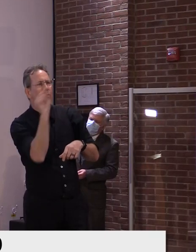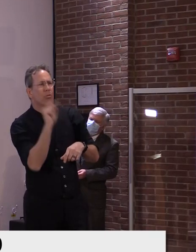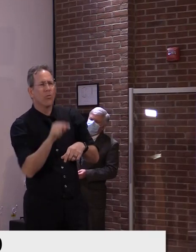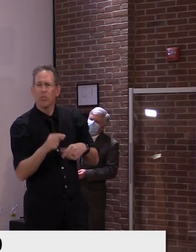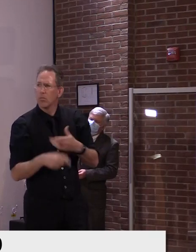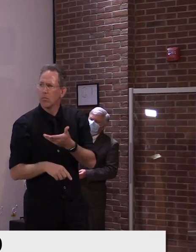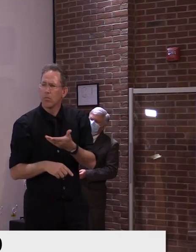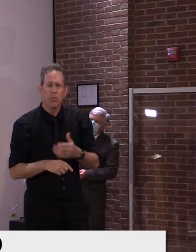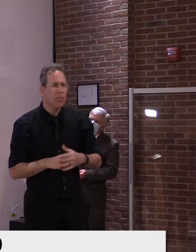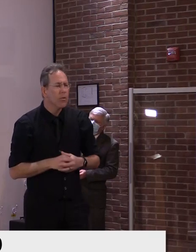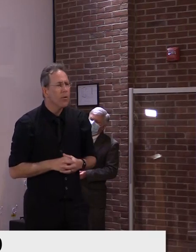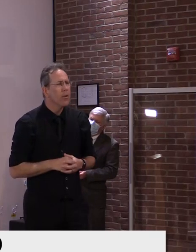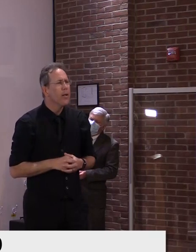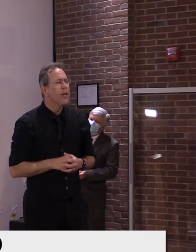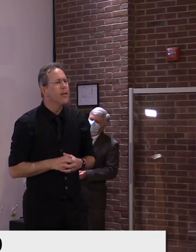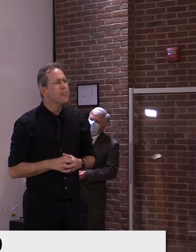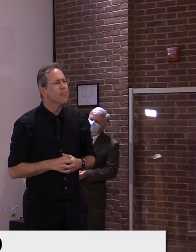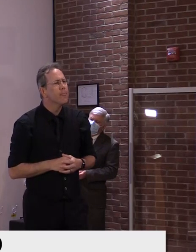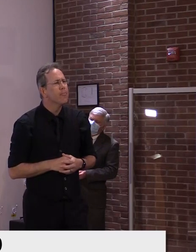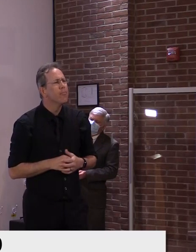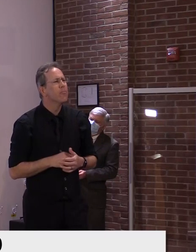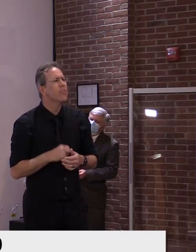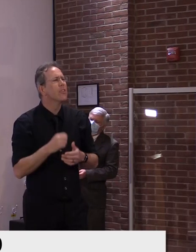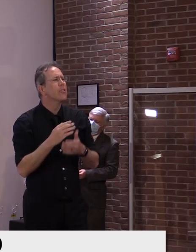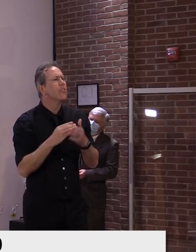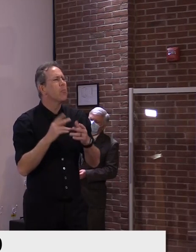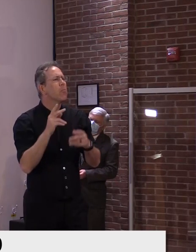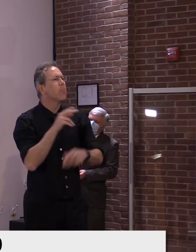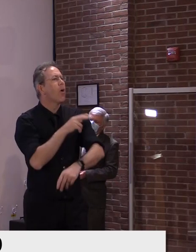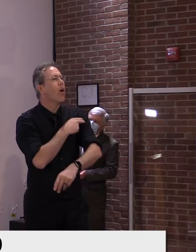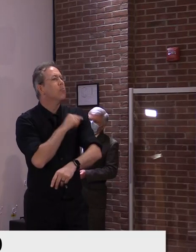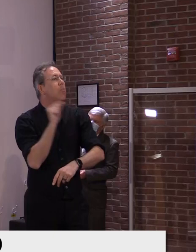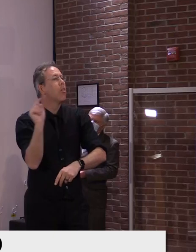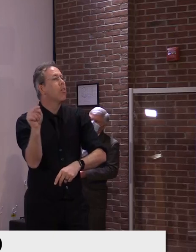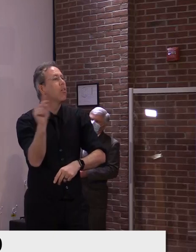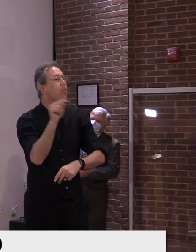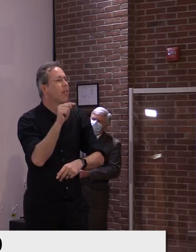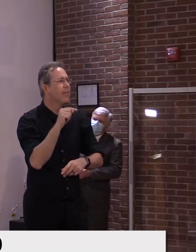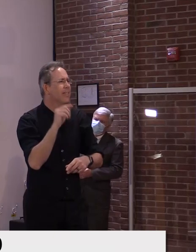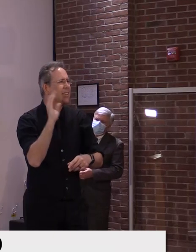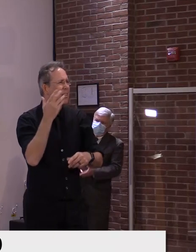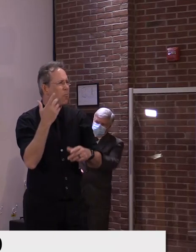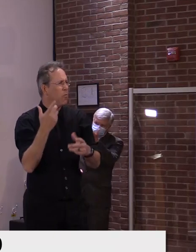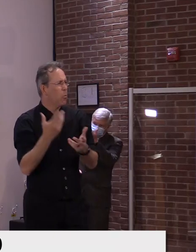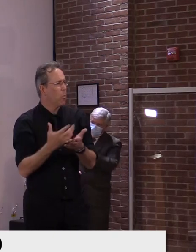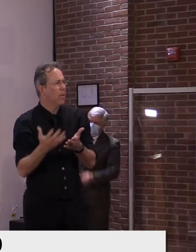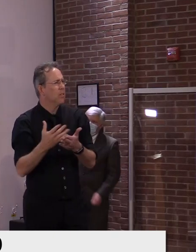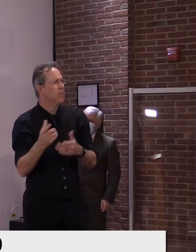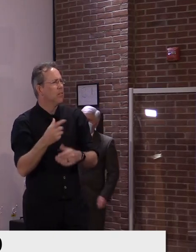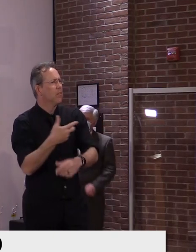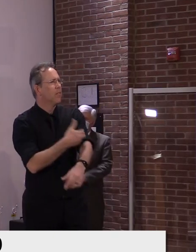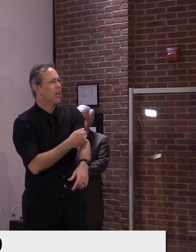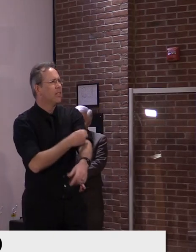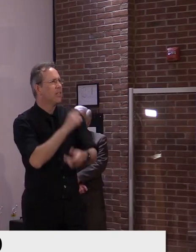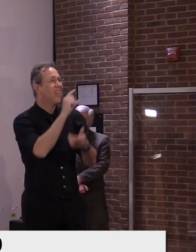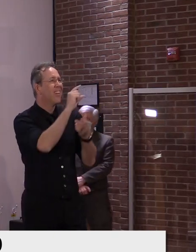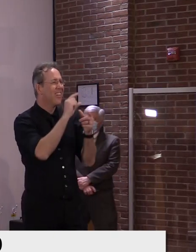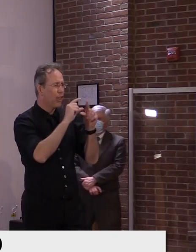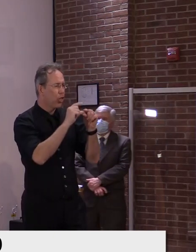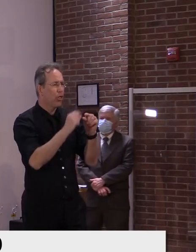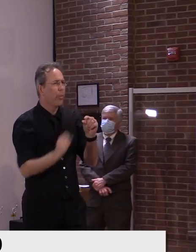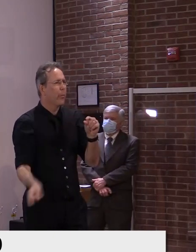the hospitals that have had significant numbers of wasted or spoiled or, I don't know, they